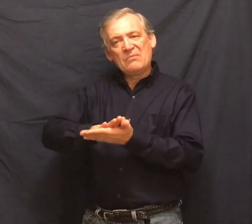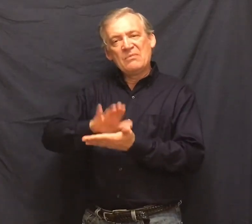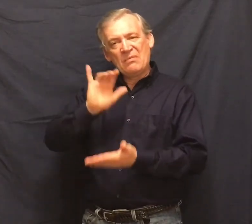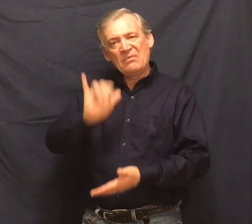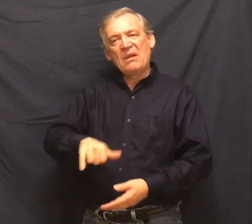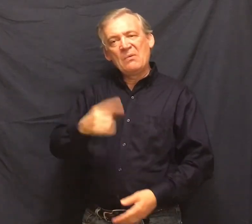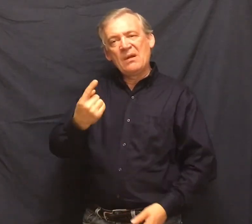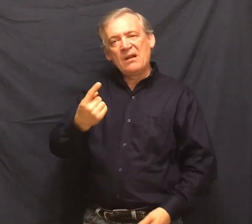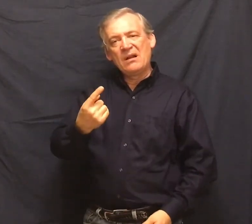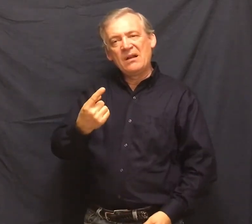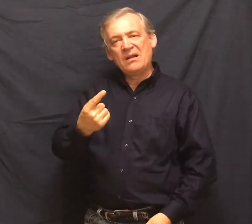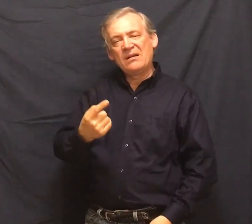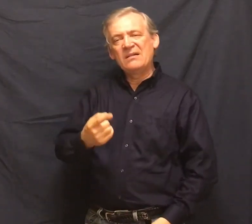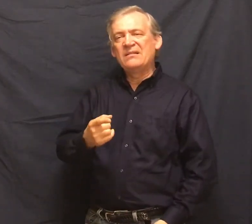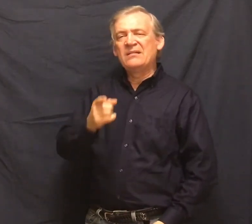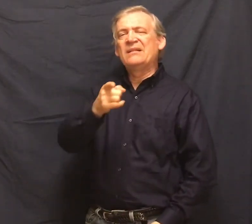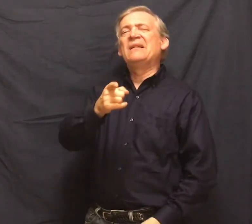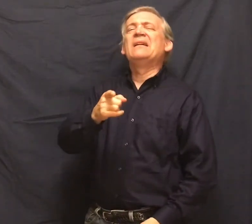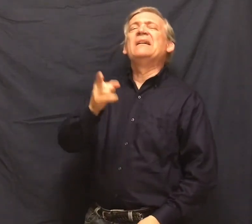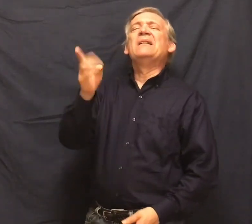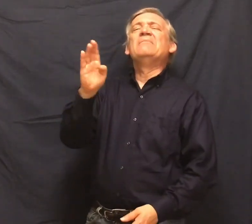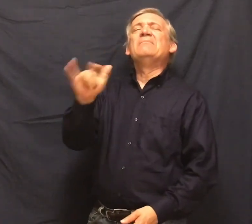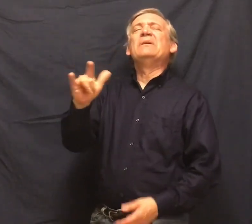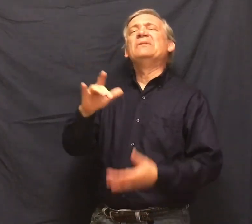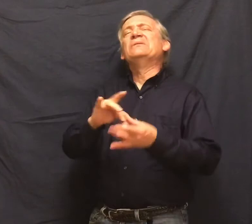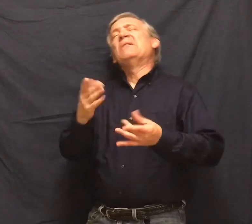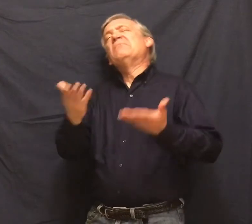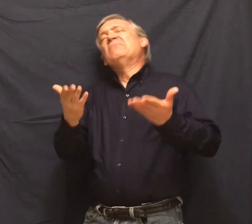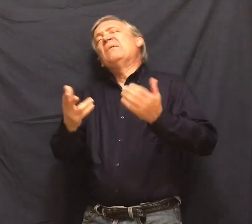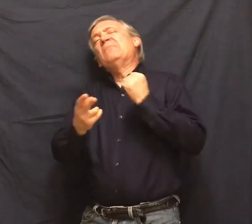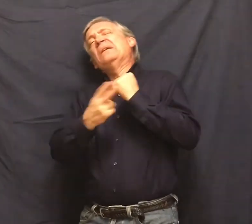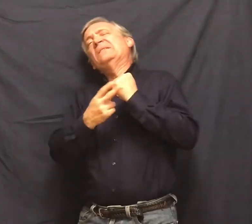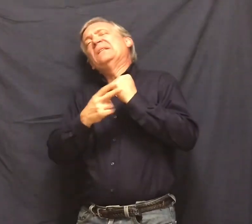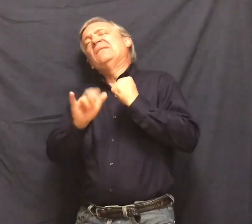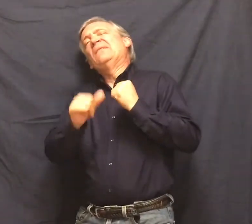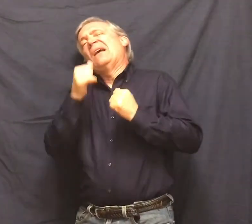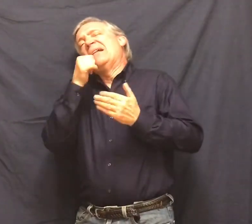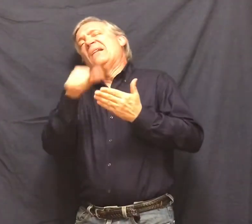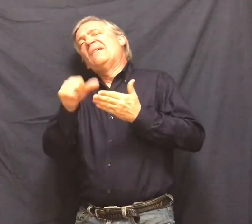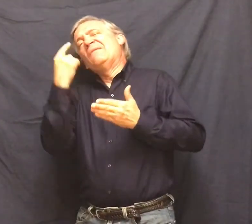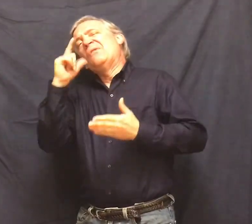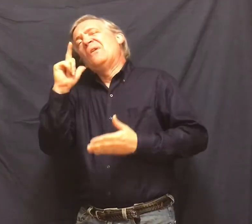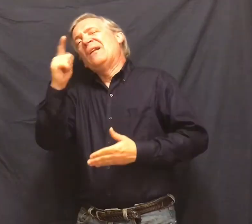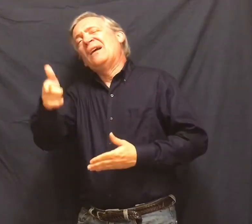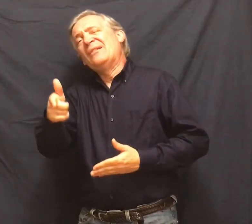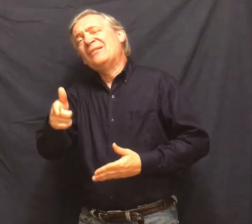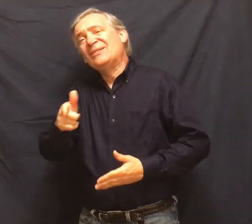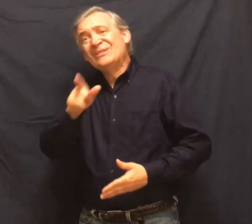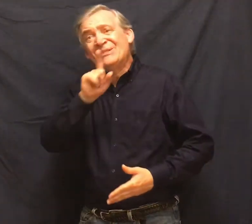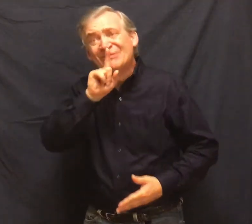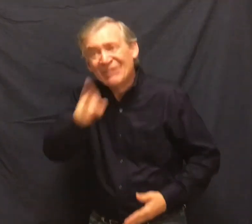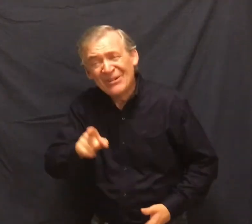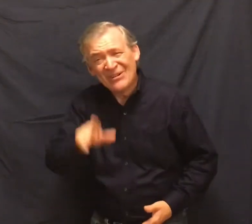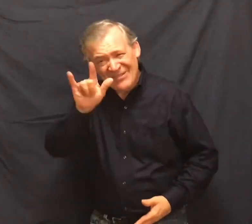Bill says, maybe they're saving it for later. And that's just what they done. There it is.